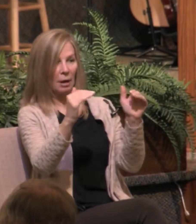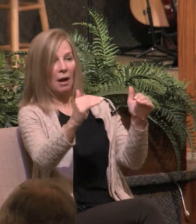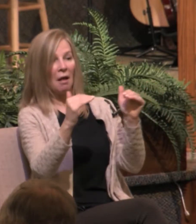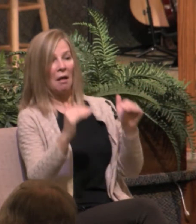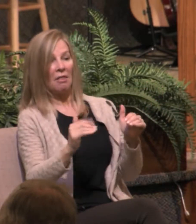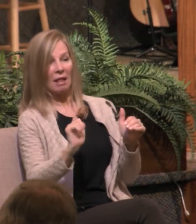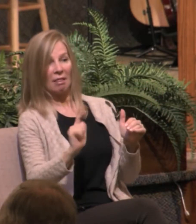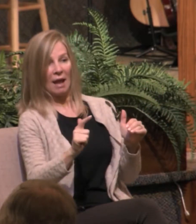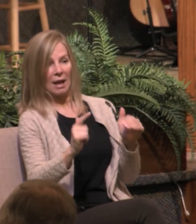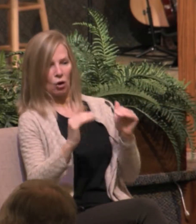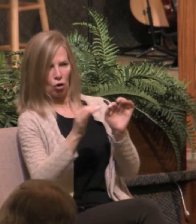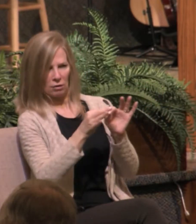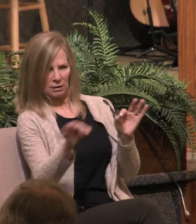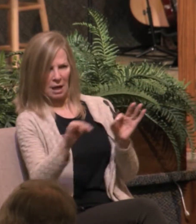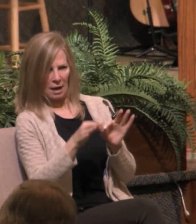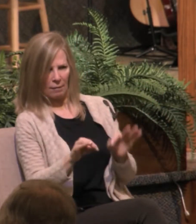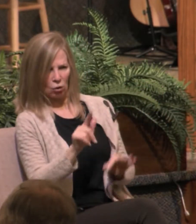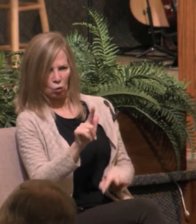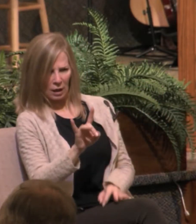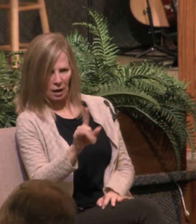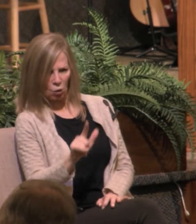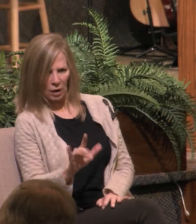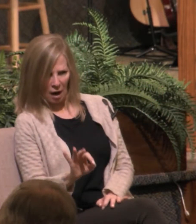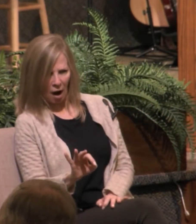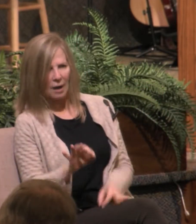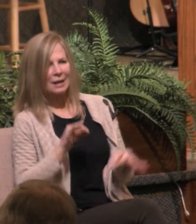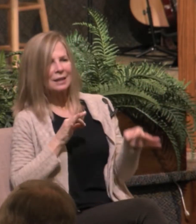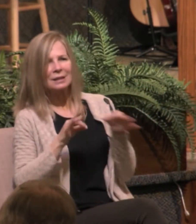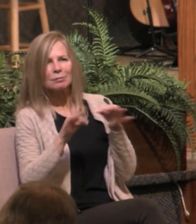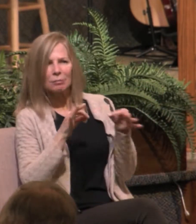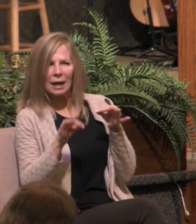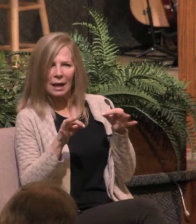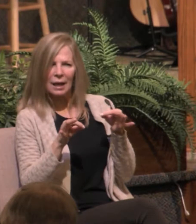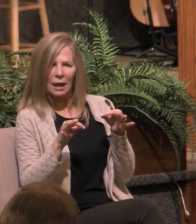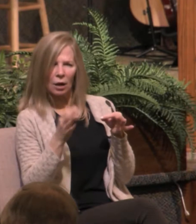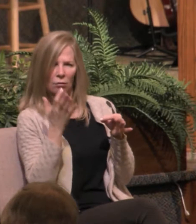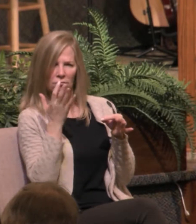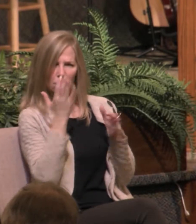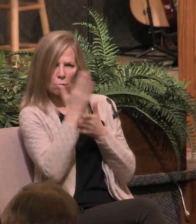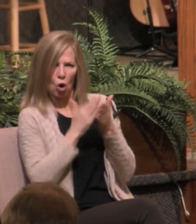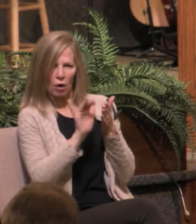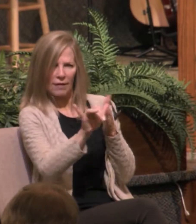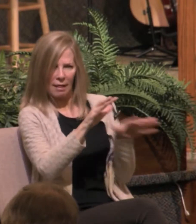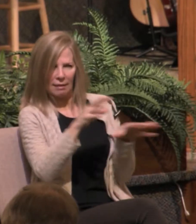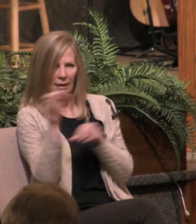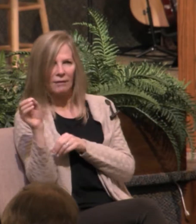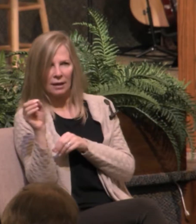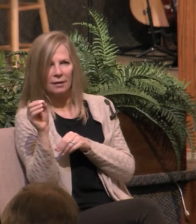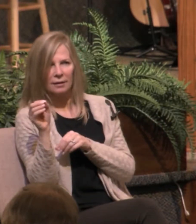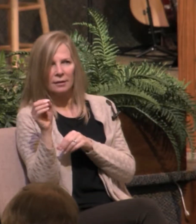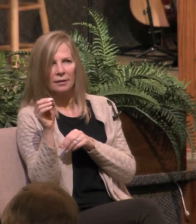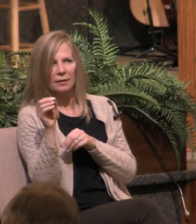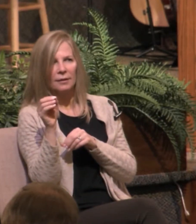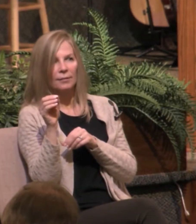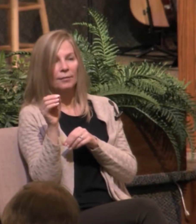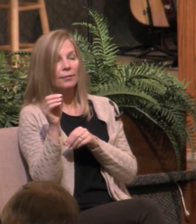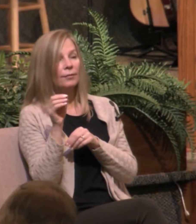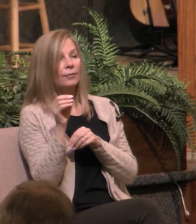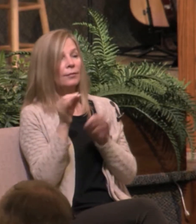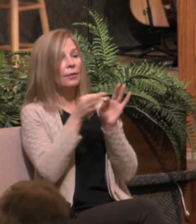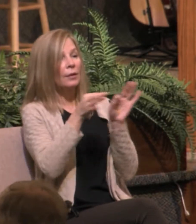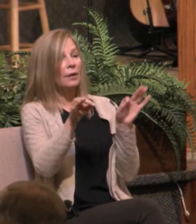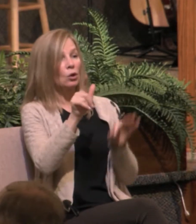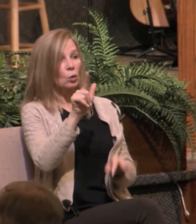aren't chronologically there. What they're doing is explaining part of the leaving. The big picture that we're looking at in